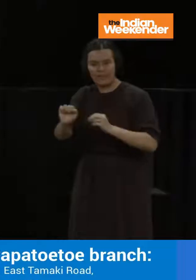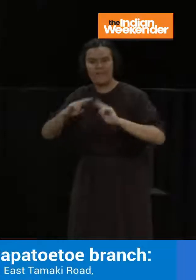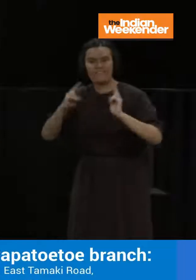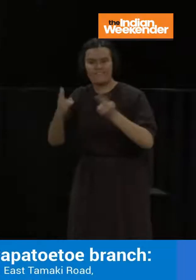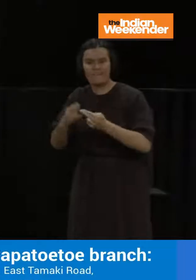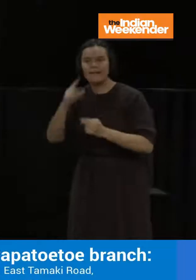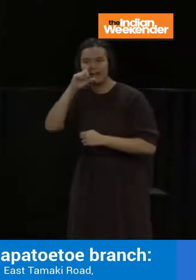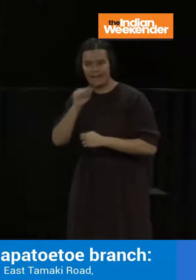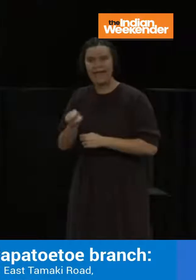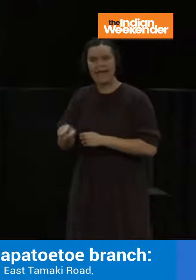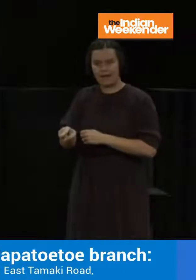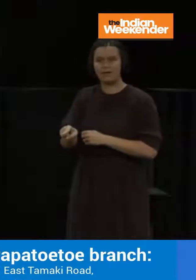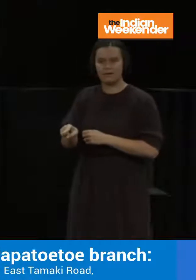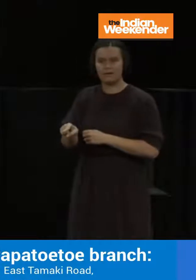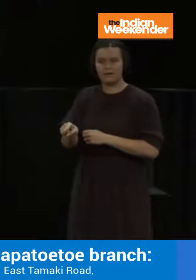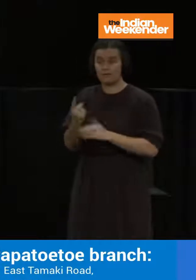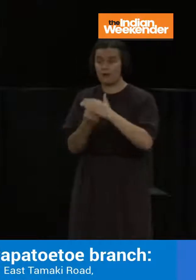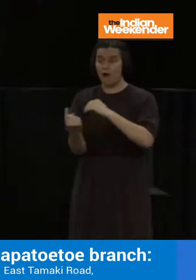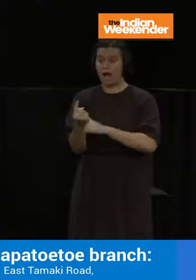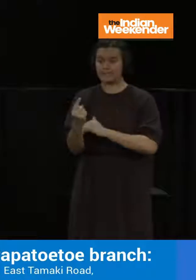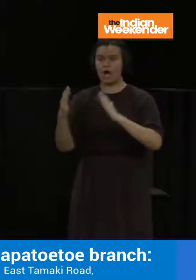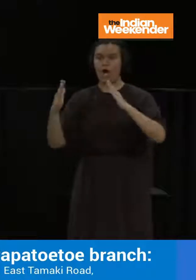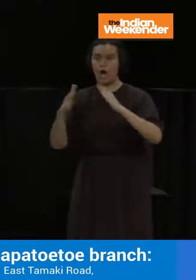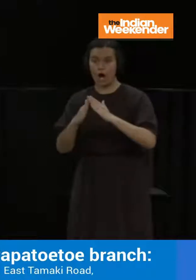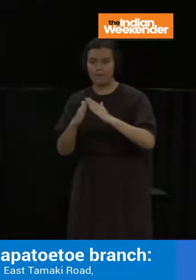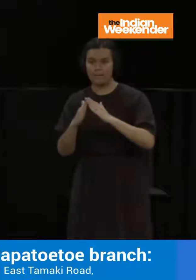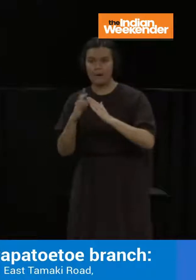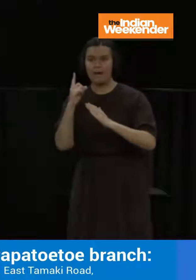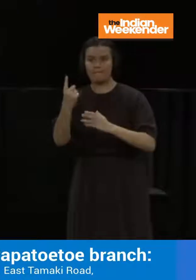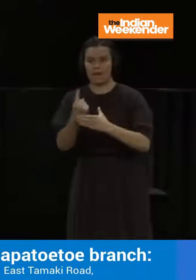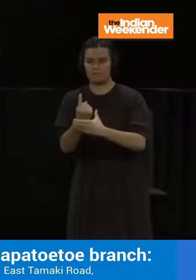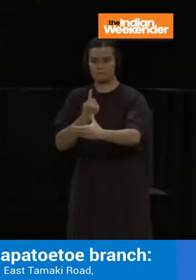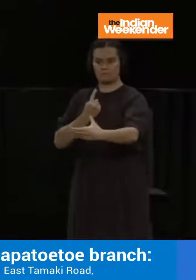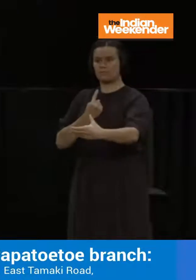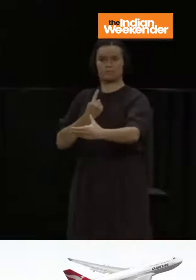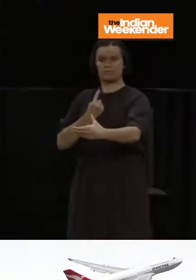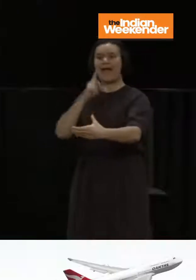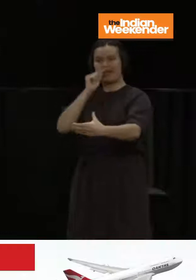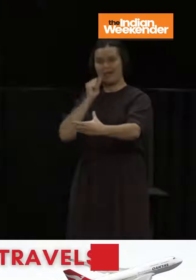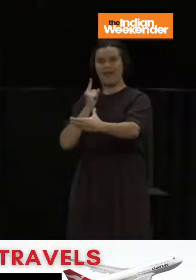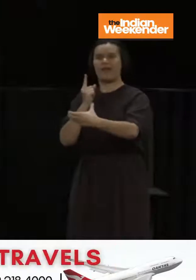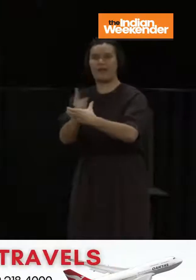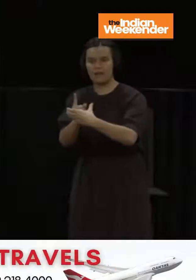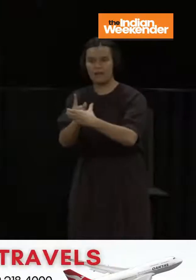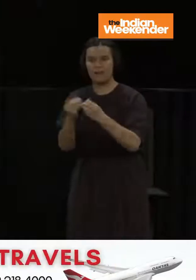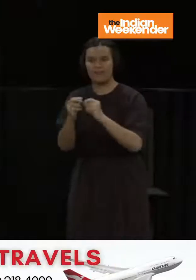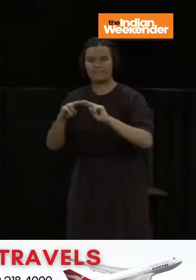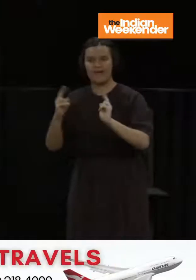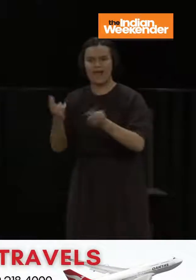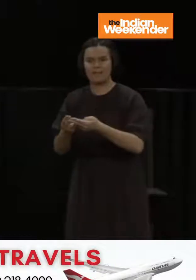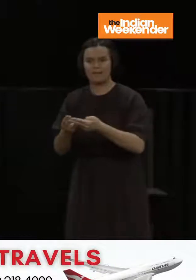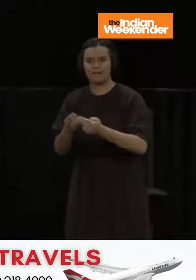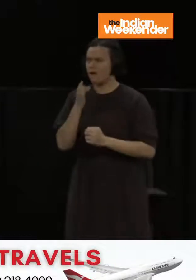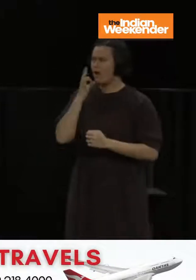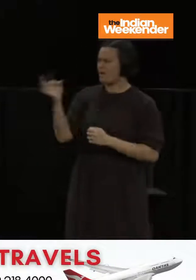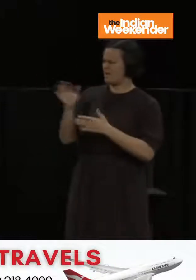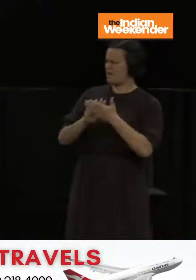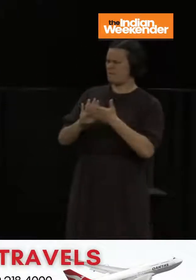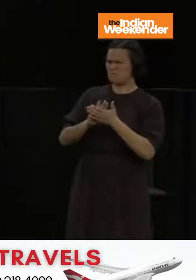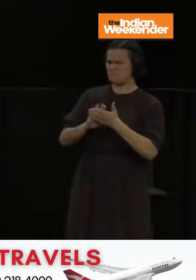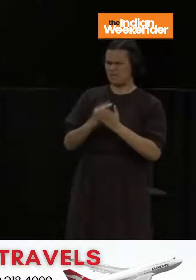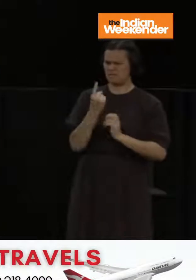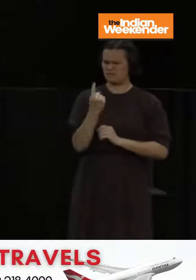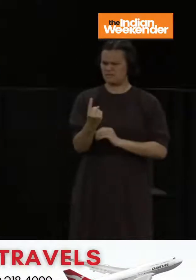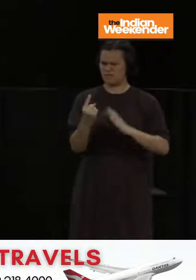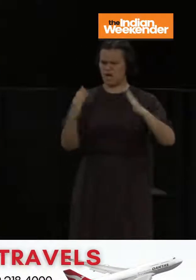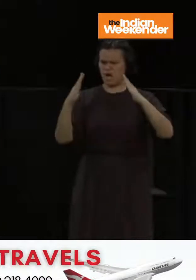things around the self-isolation requirements. So the other people in the household can go about their normal life. Yes. And so